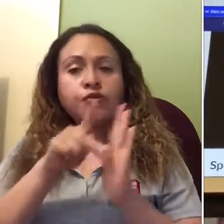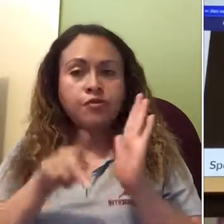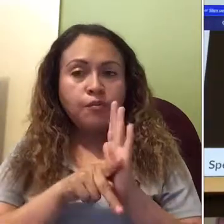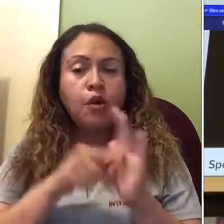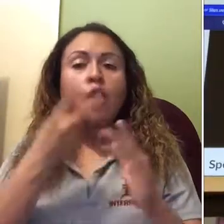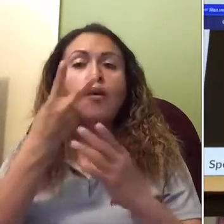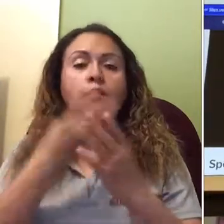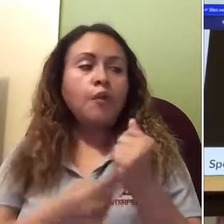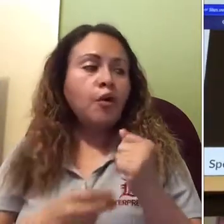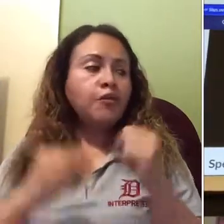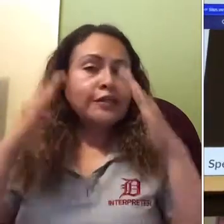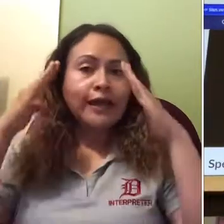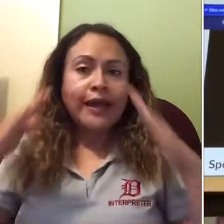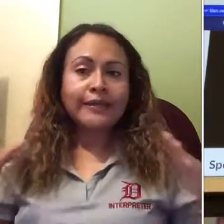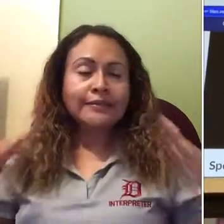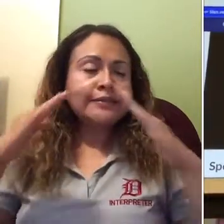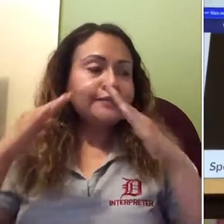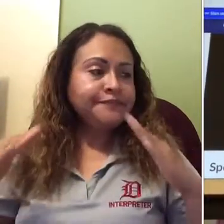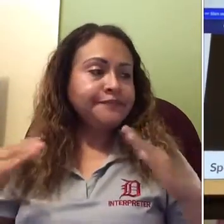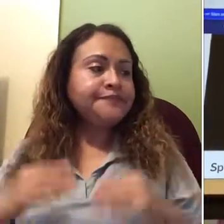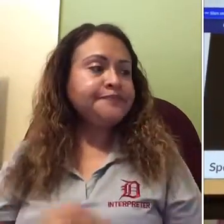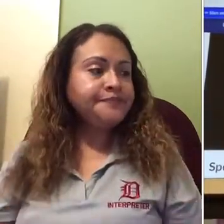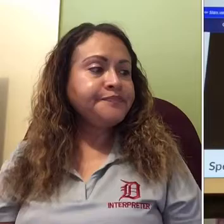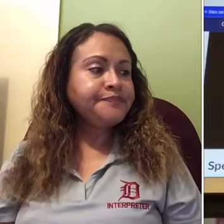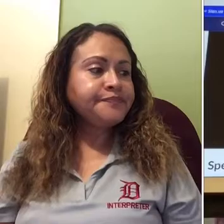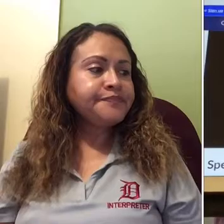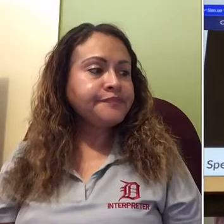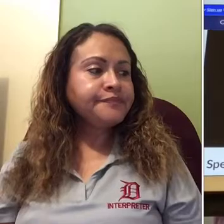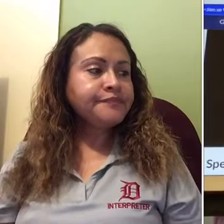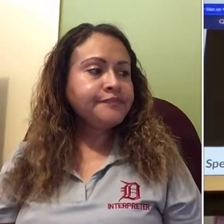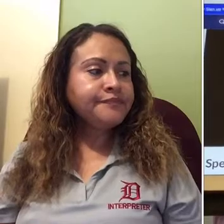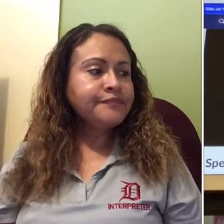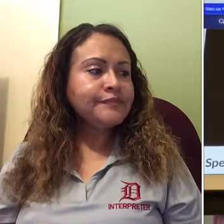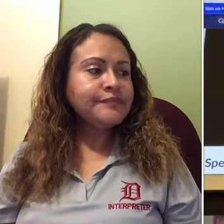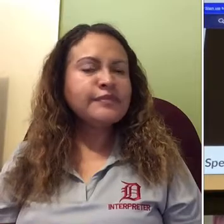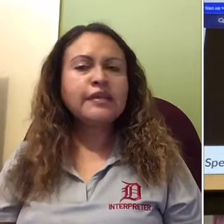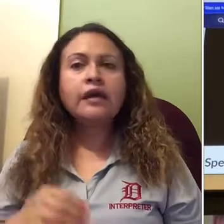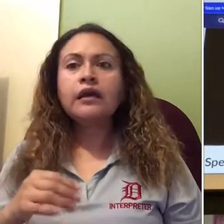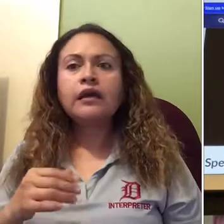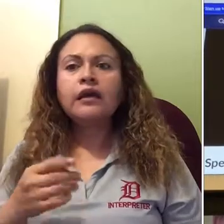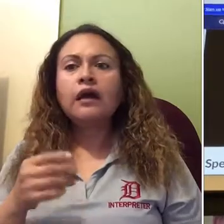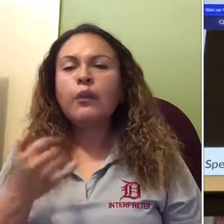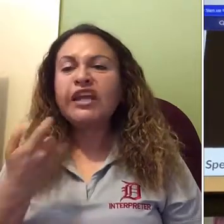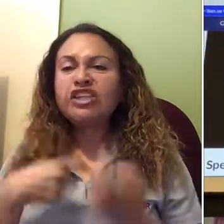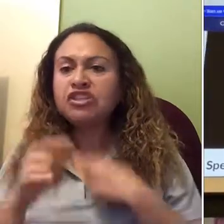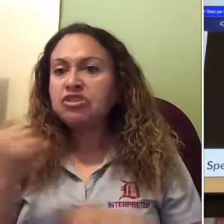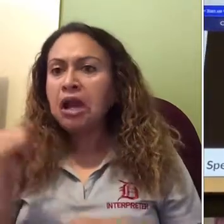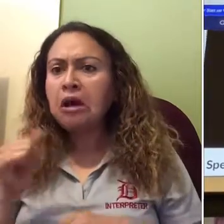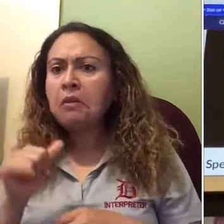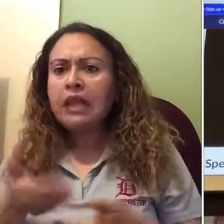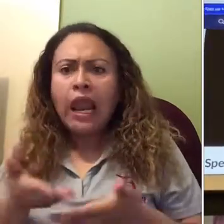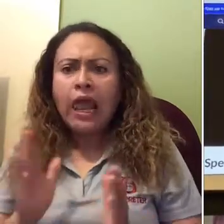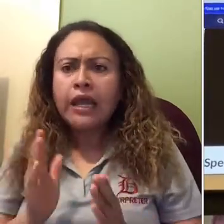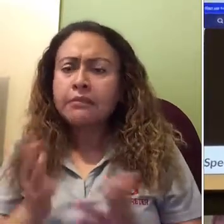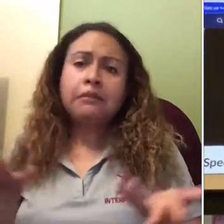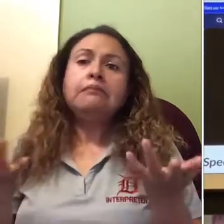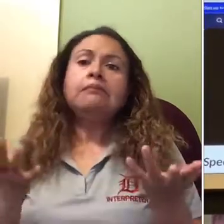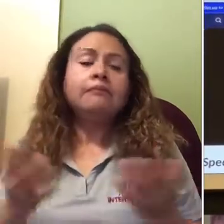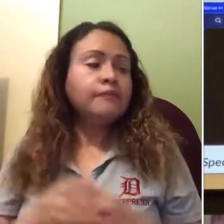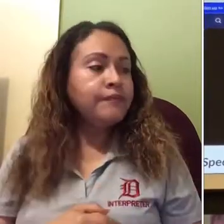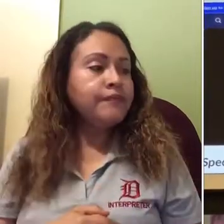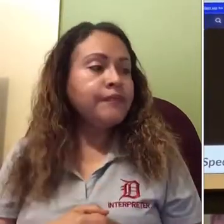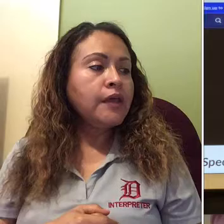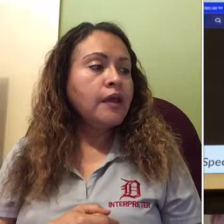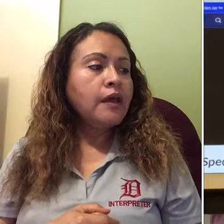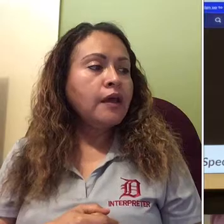both sides of that. I wanted to change it to yellow, and it keeps not letting me. Okay, to c squared. Now let's take the principal root of